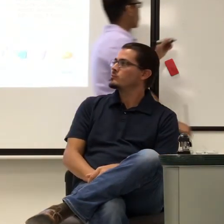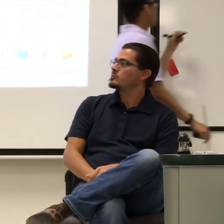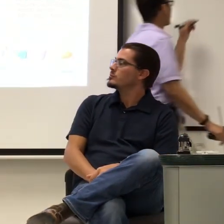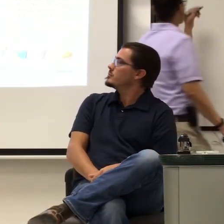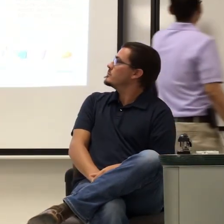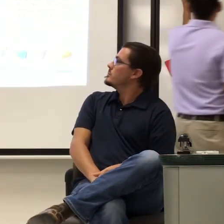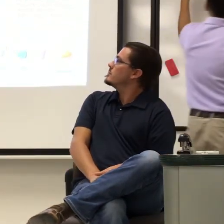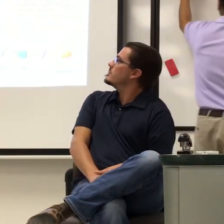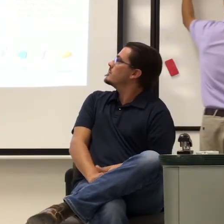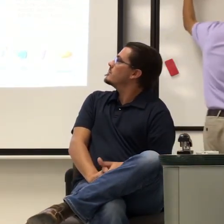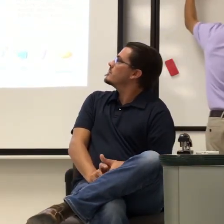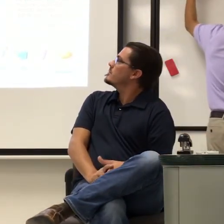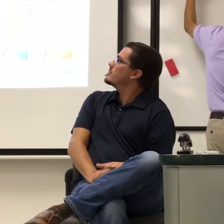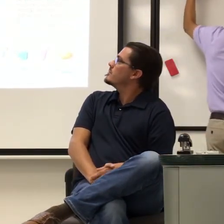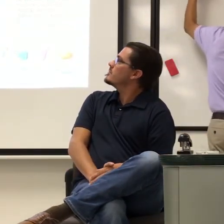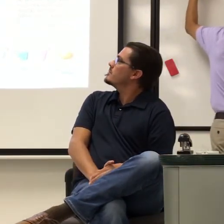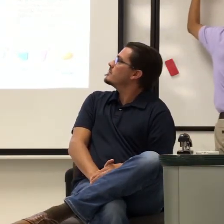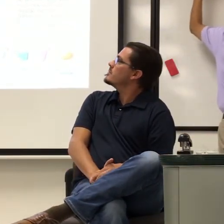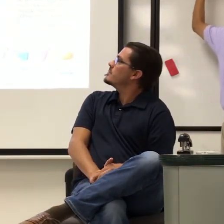So the hormone